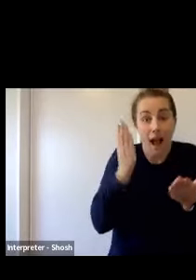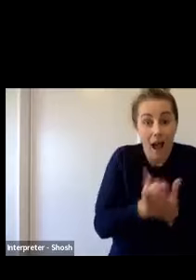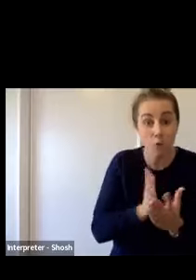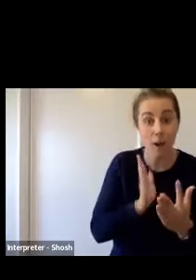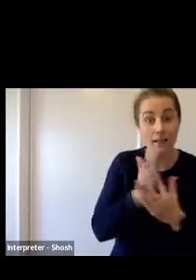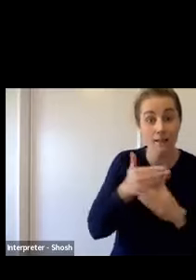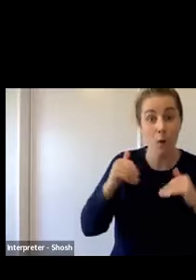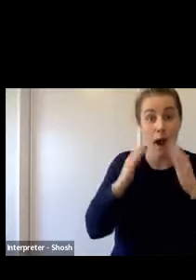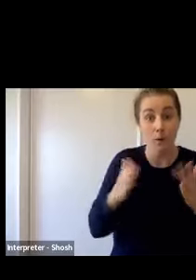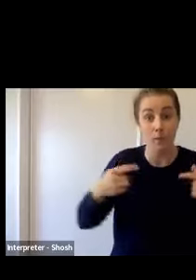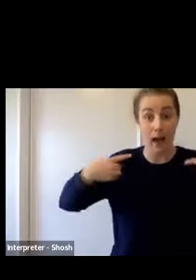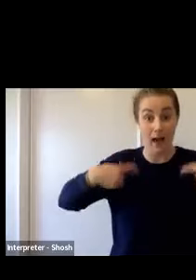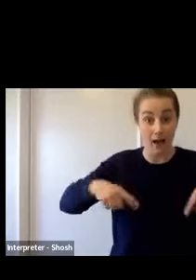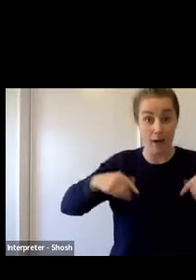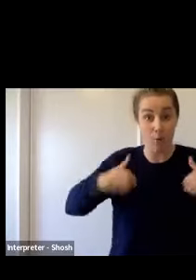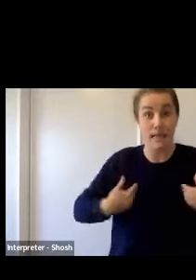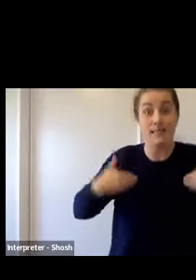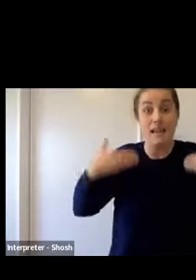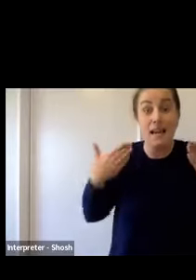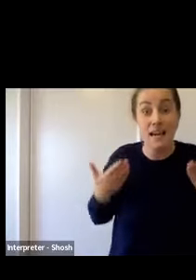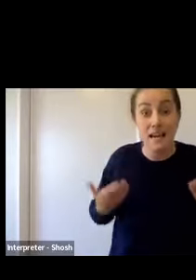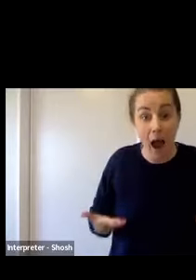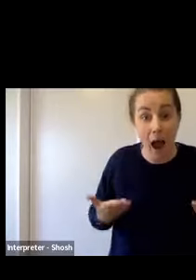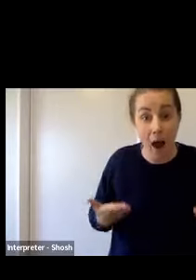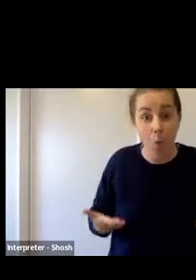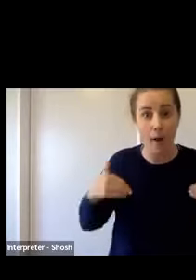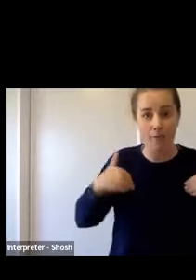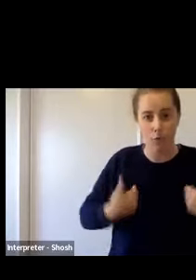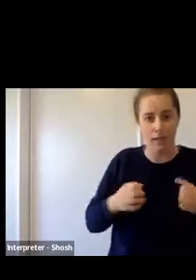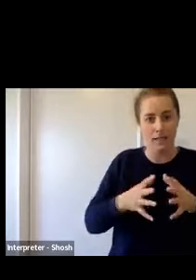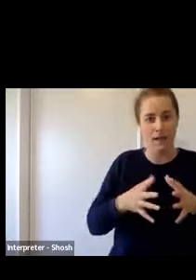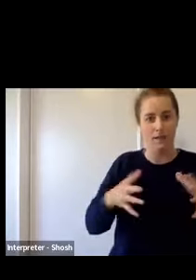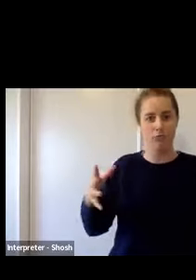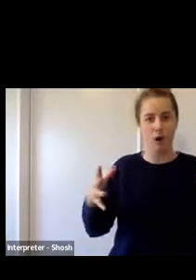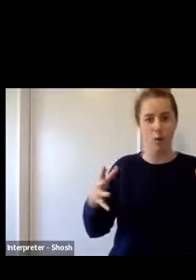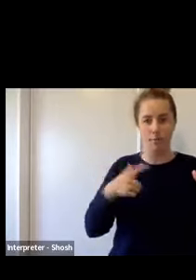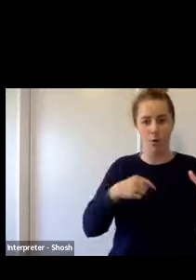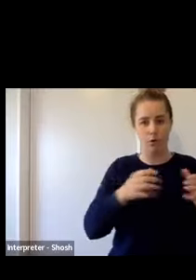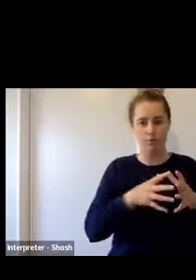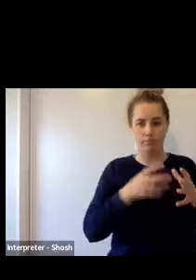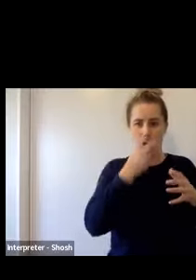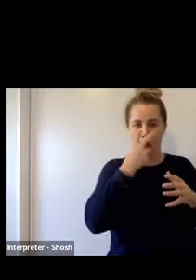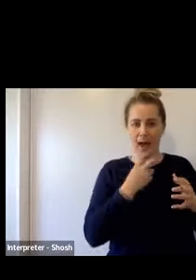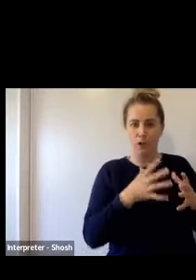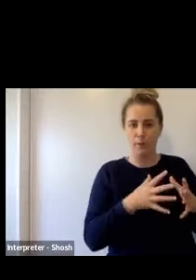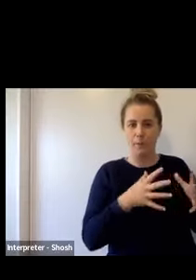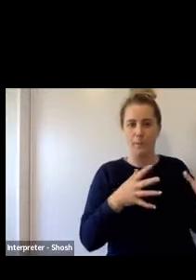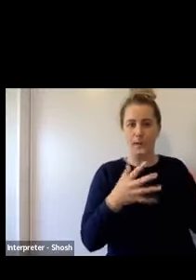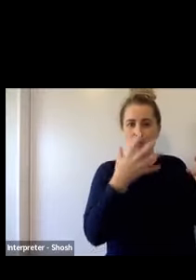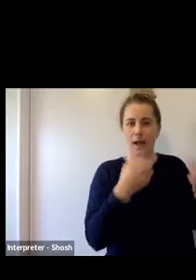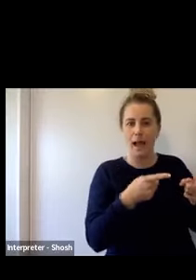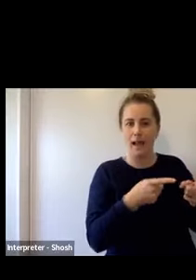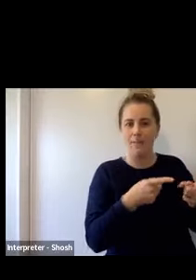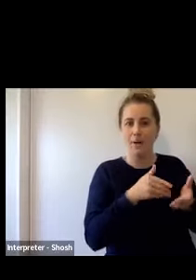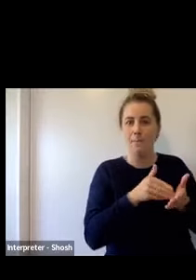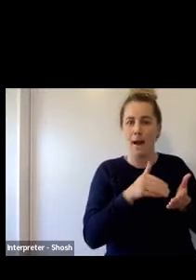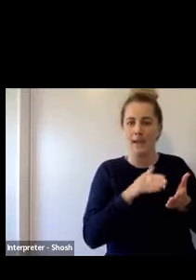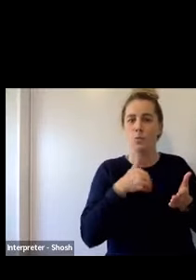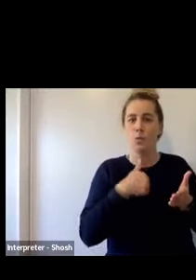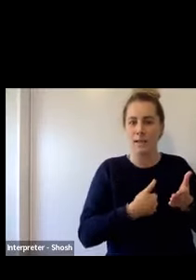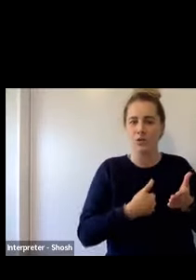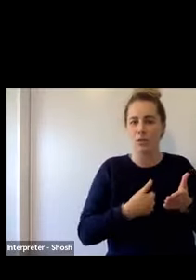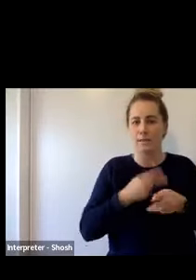housing stock that is needed now and for a need that is growing as our population ages, this market will have to be